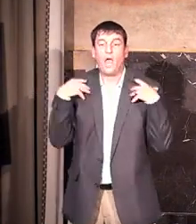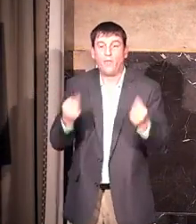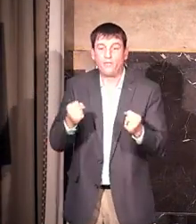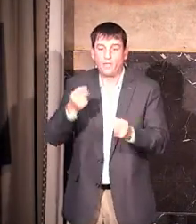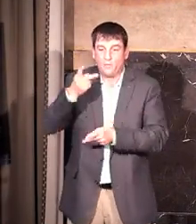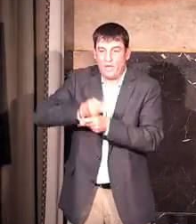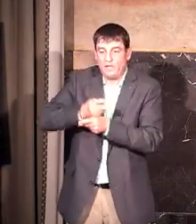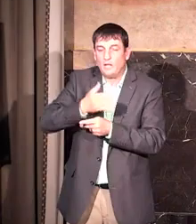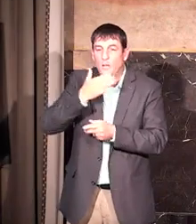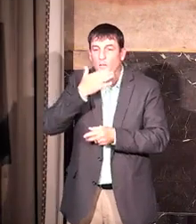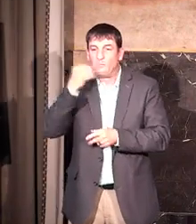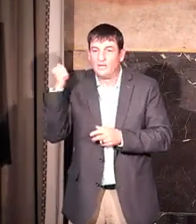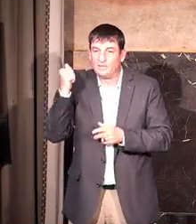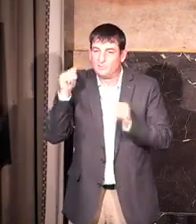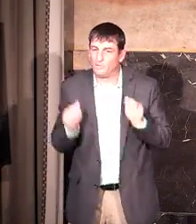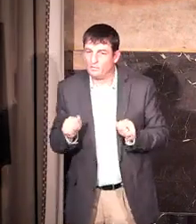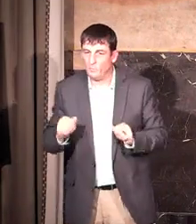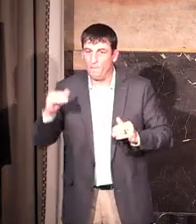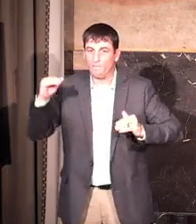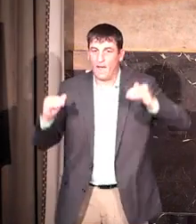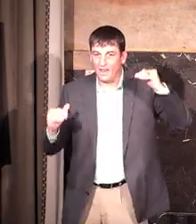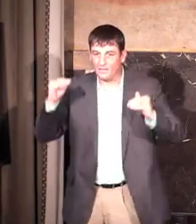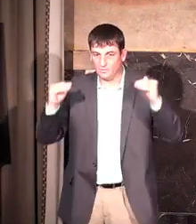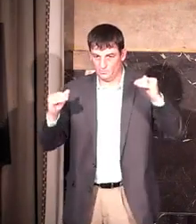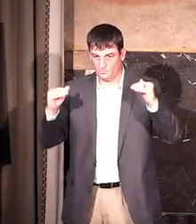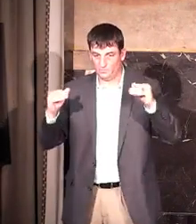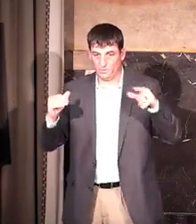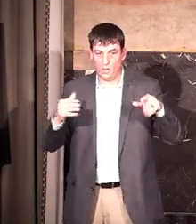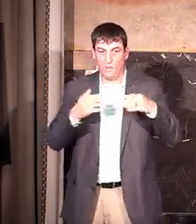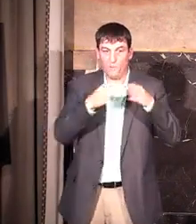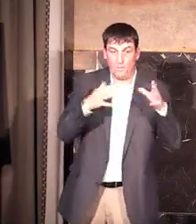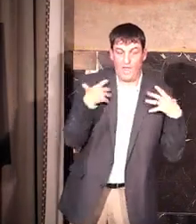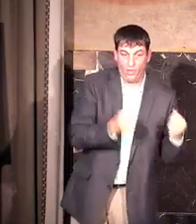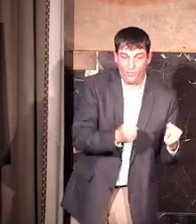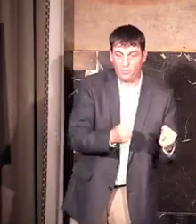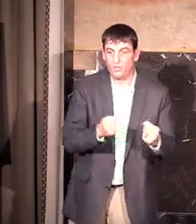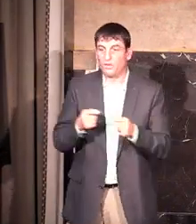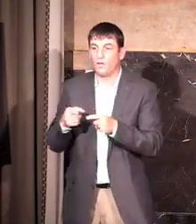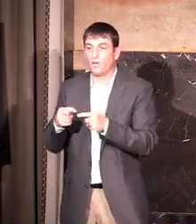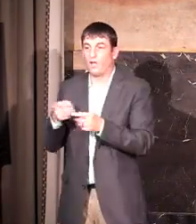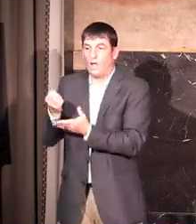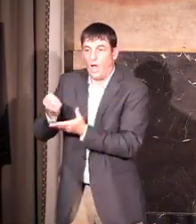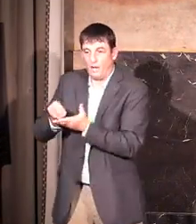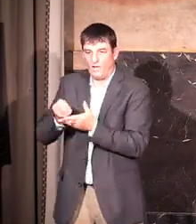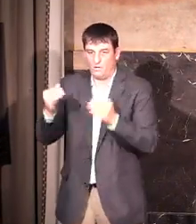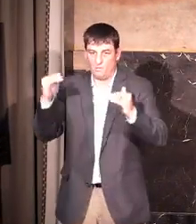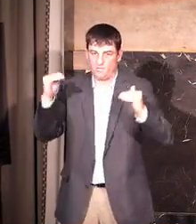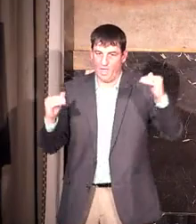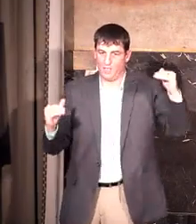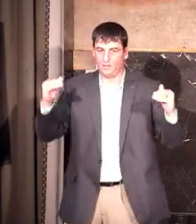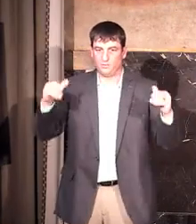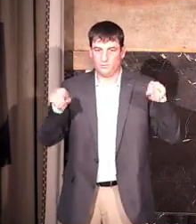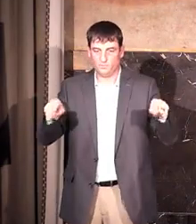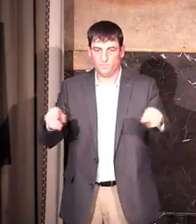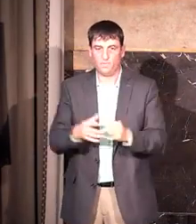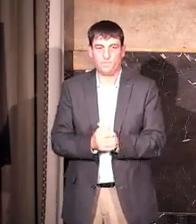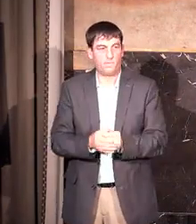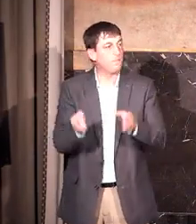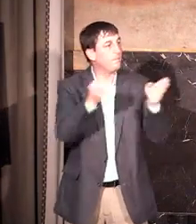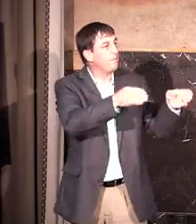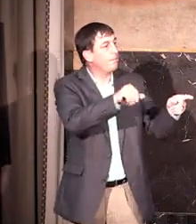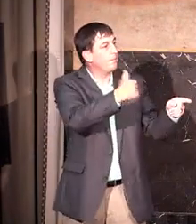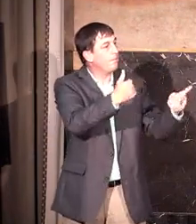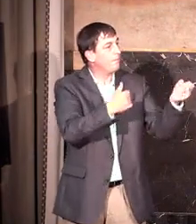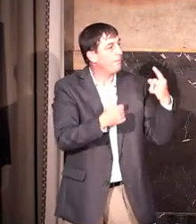can the balance that we need to strike between public health and our economy. Yes, sir. As far